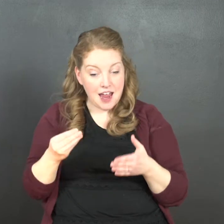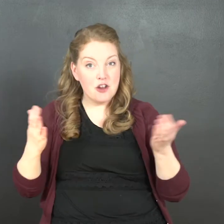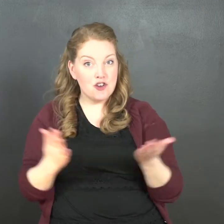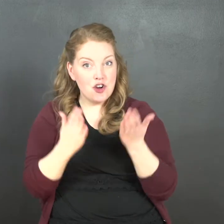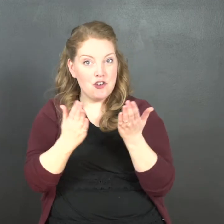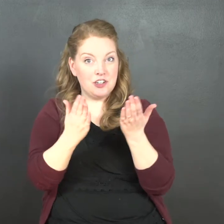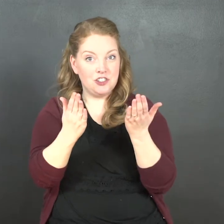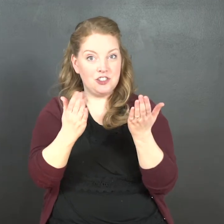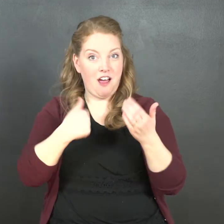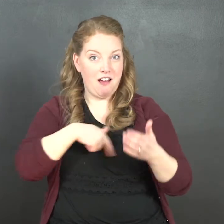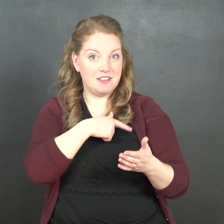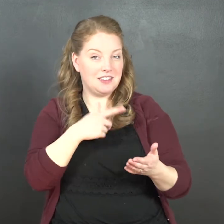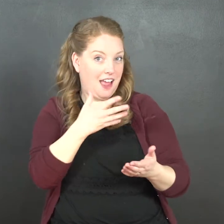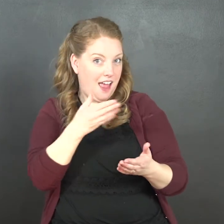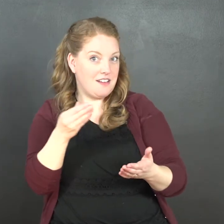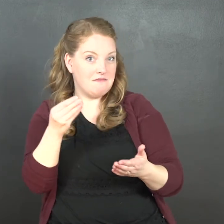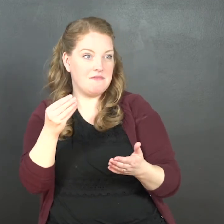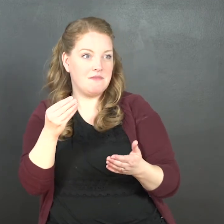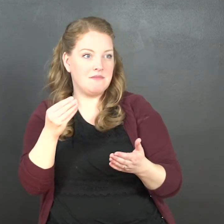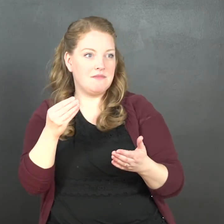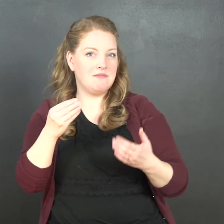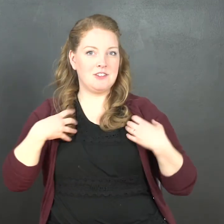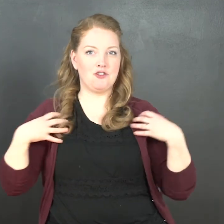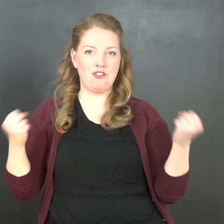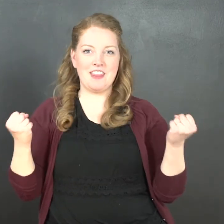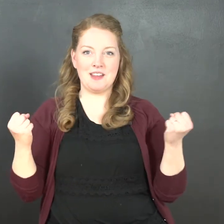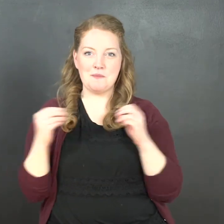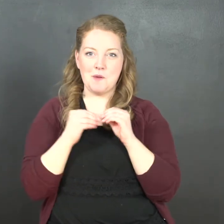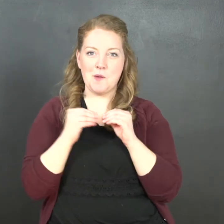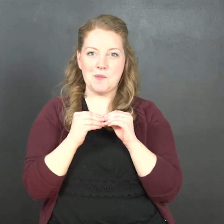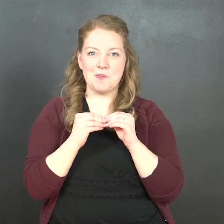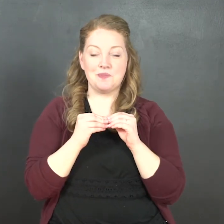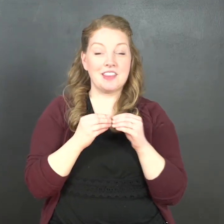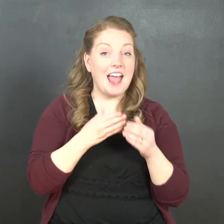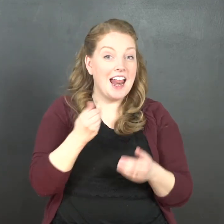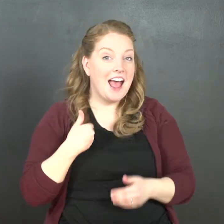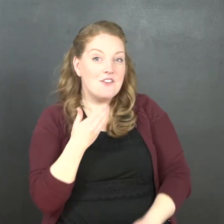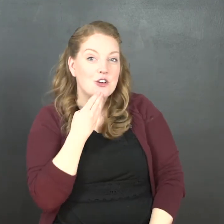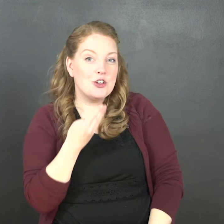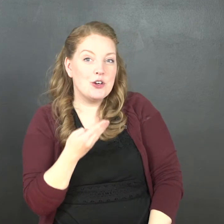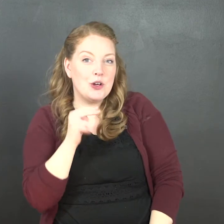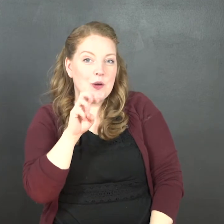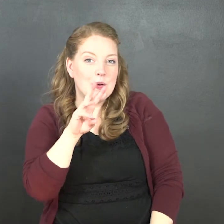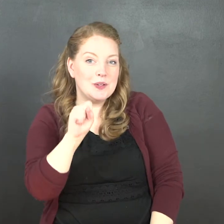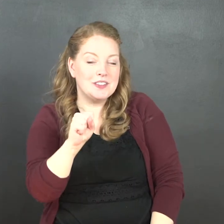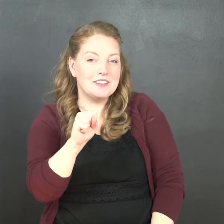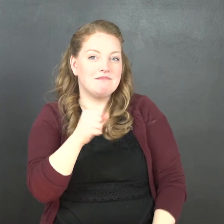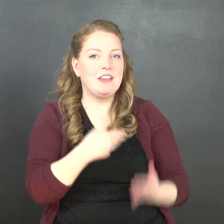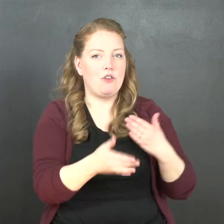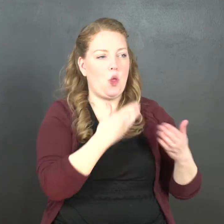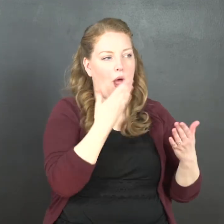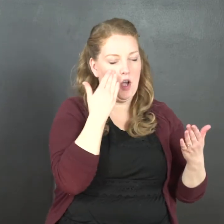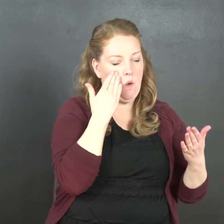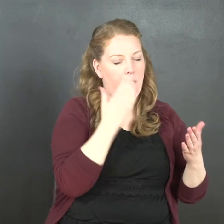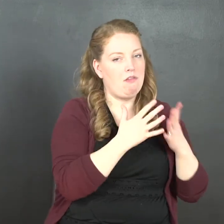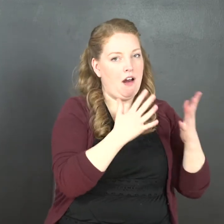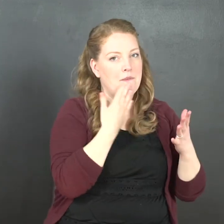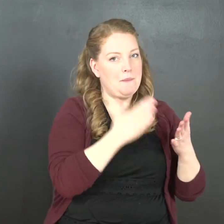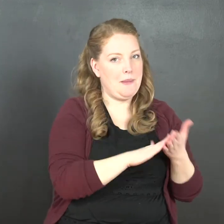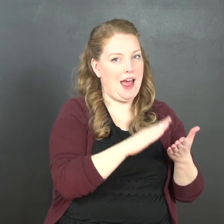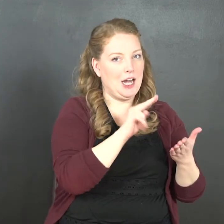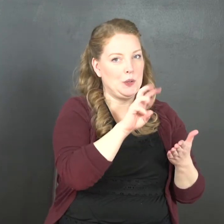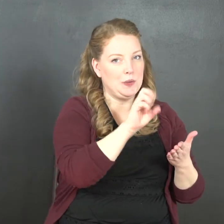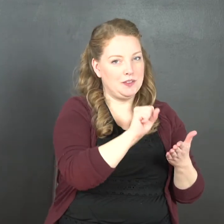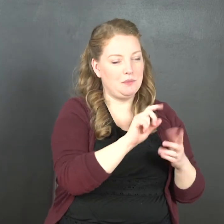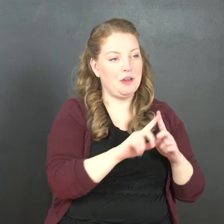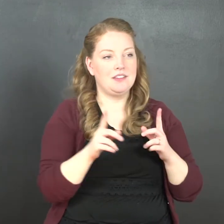us. And today, there's good news. In spite of all the bad news that you've heard, there is good news. And the good news is that the